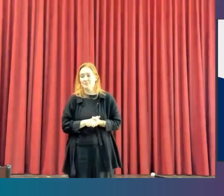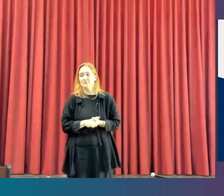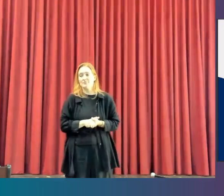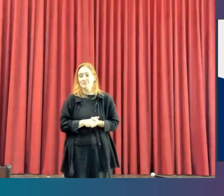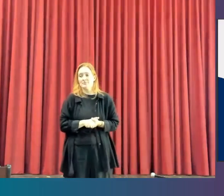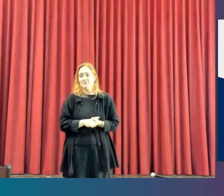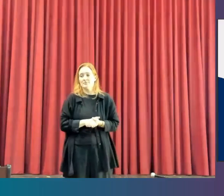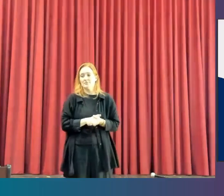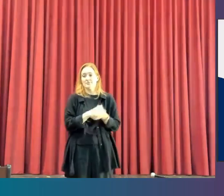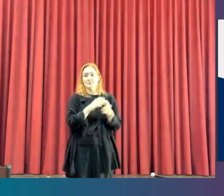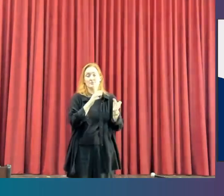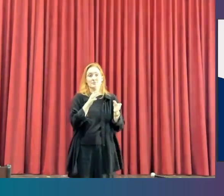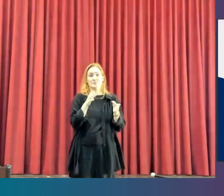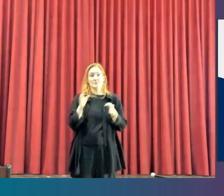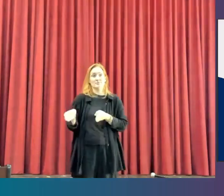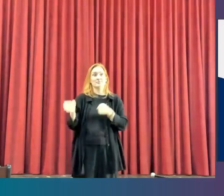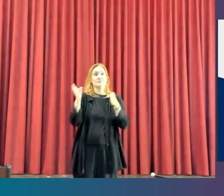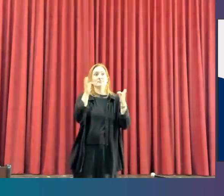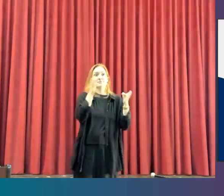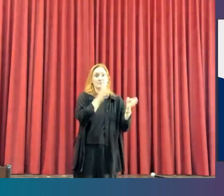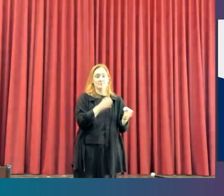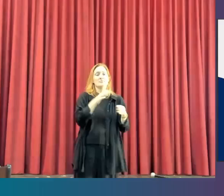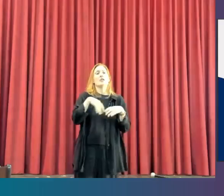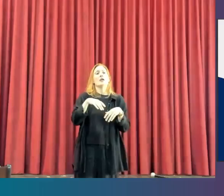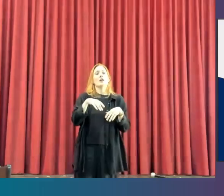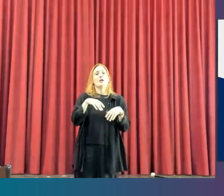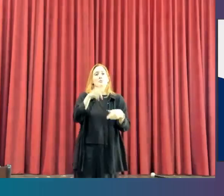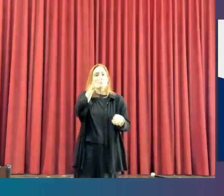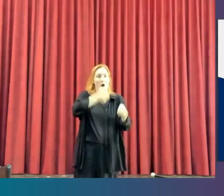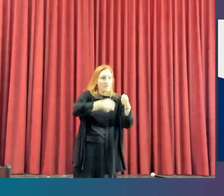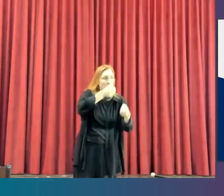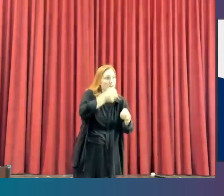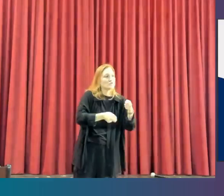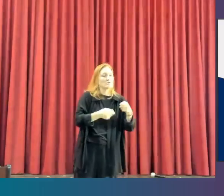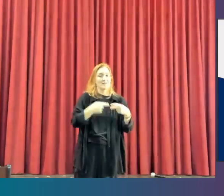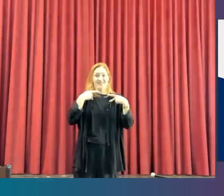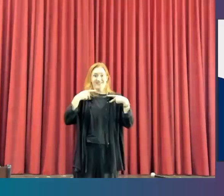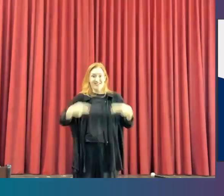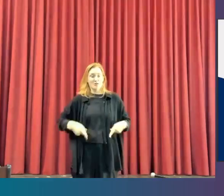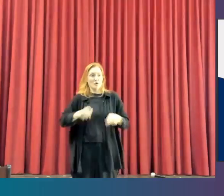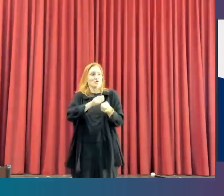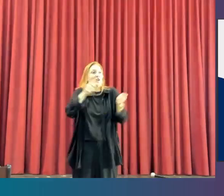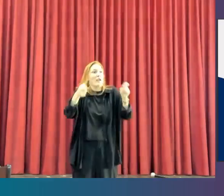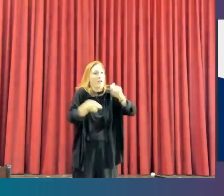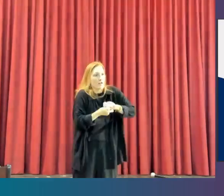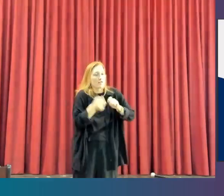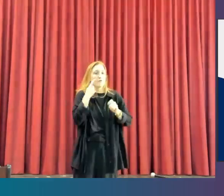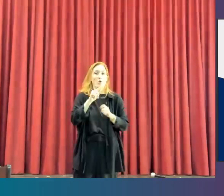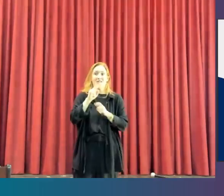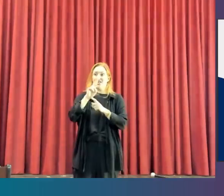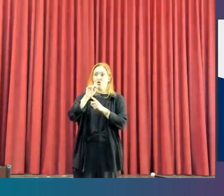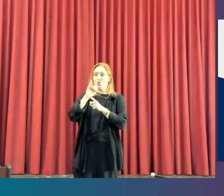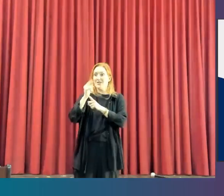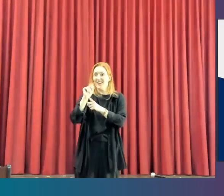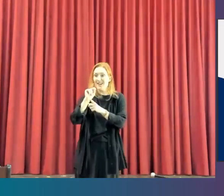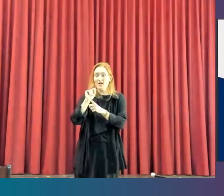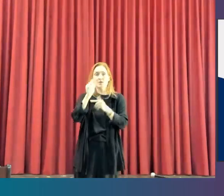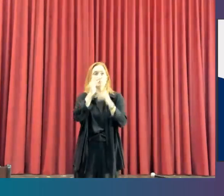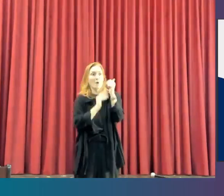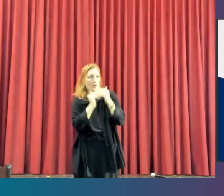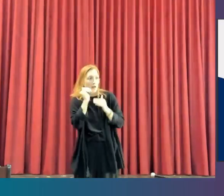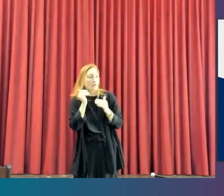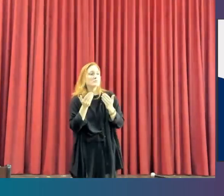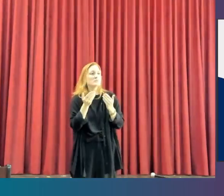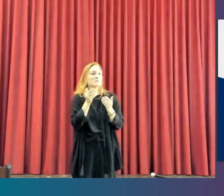When it comes to modifications, physical changes to the unit or the building, the